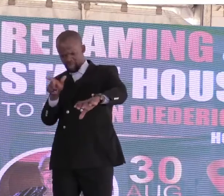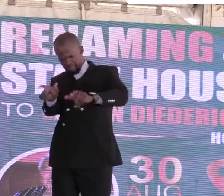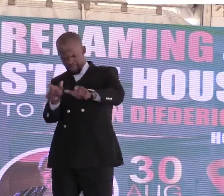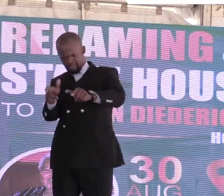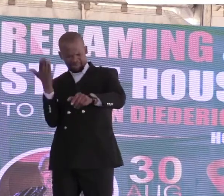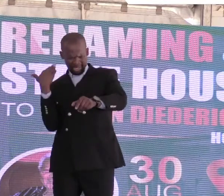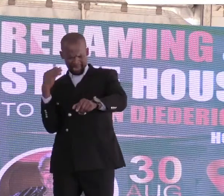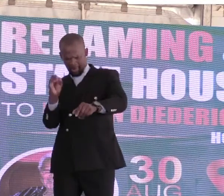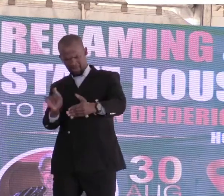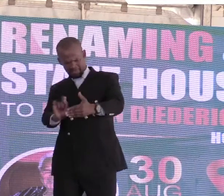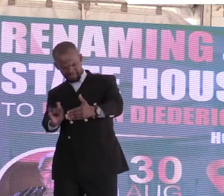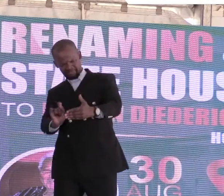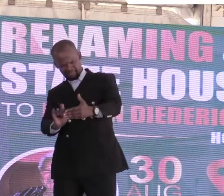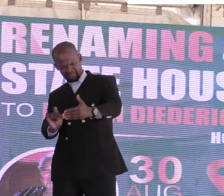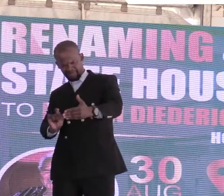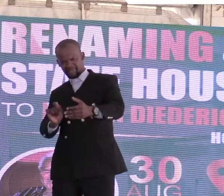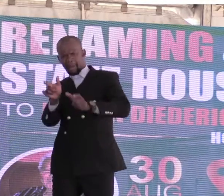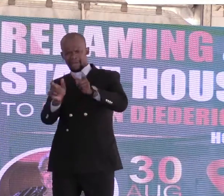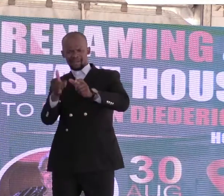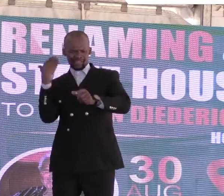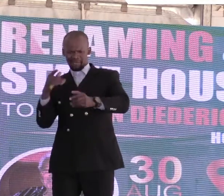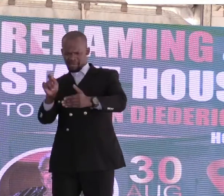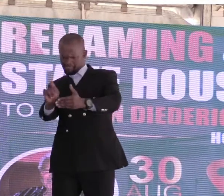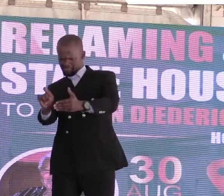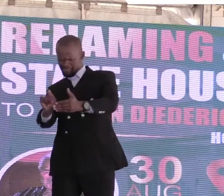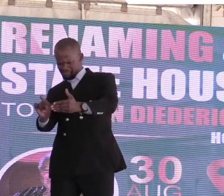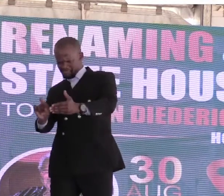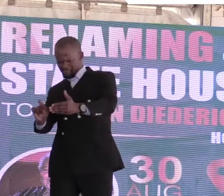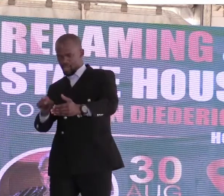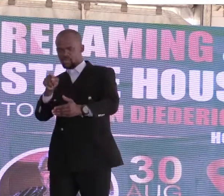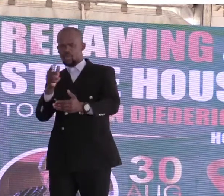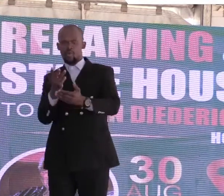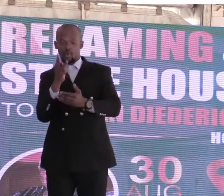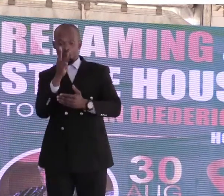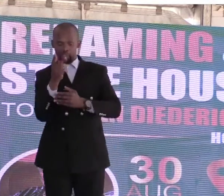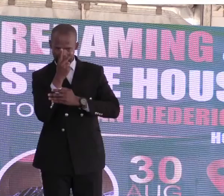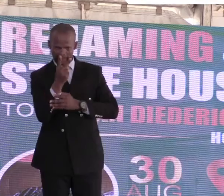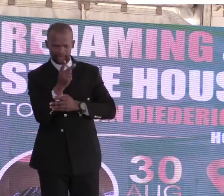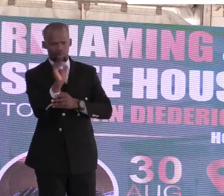bebehlala babhalile bashiya izinto ezingacimiyo nanamhlanje.